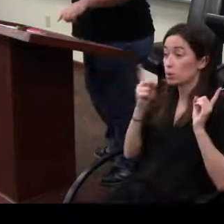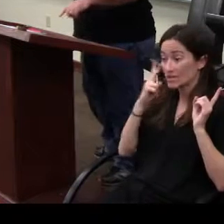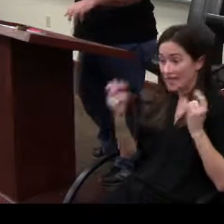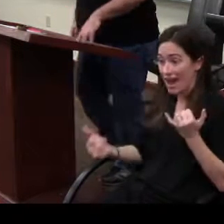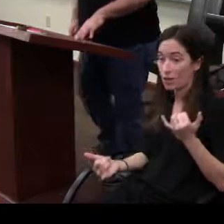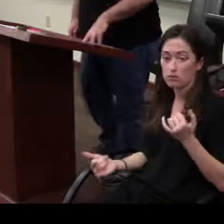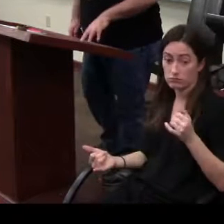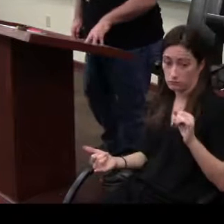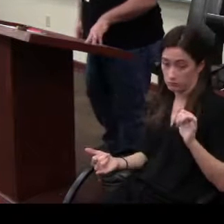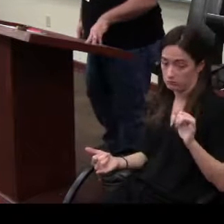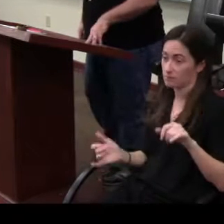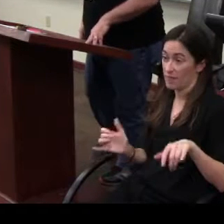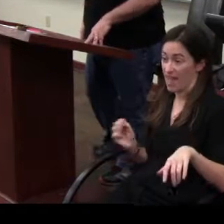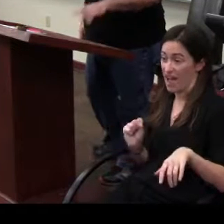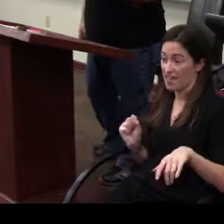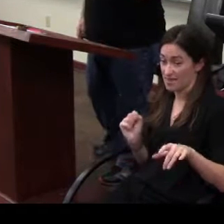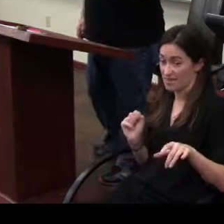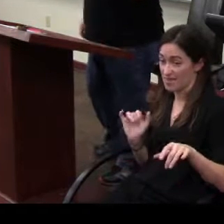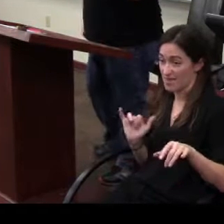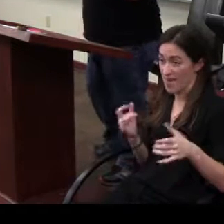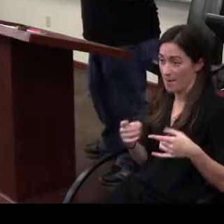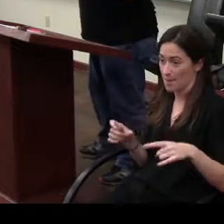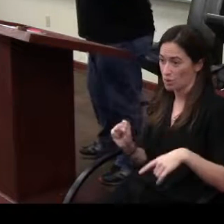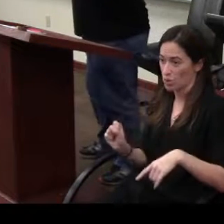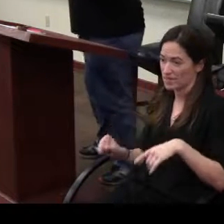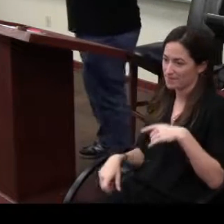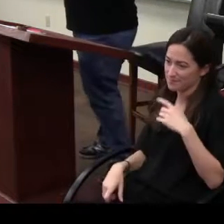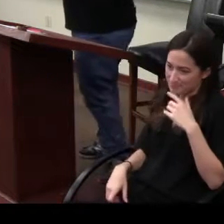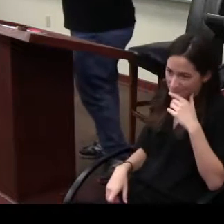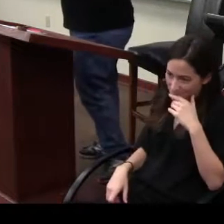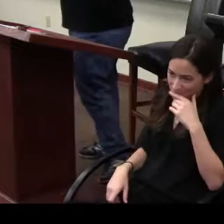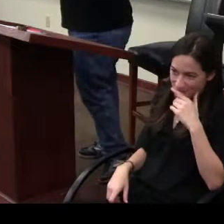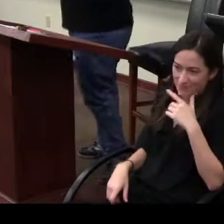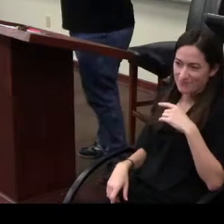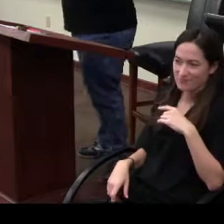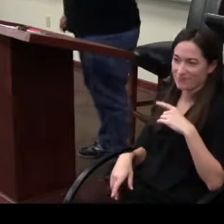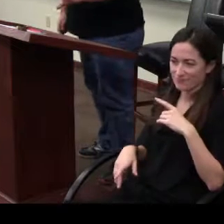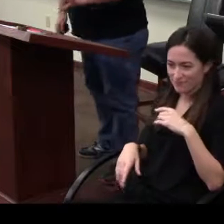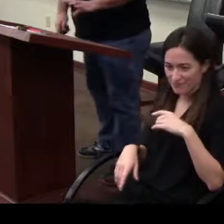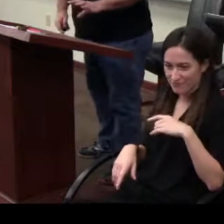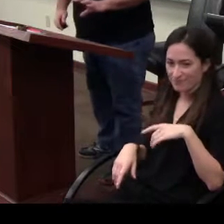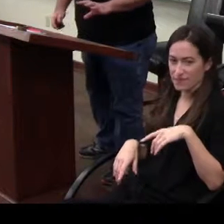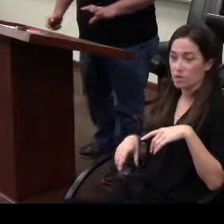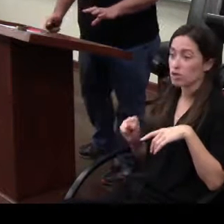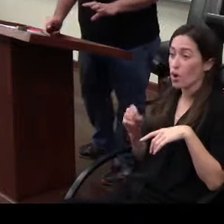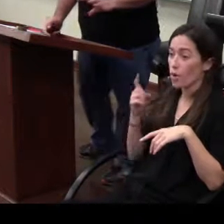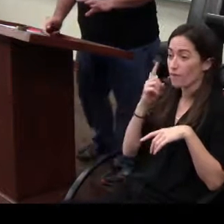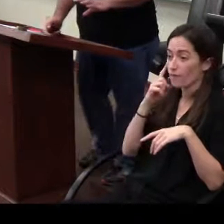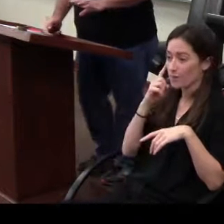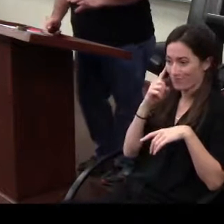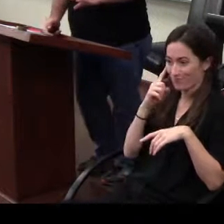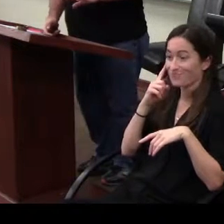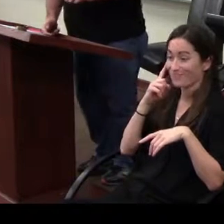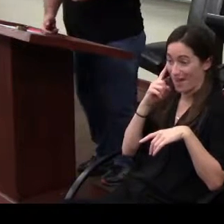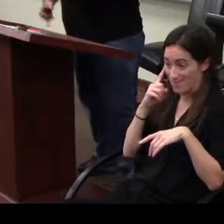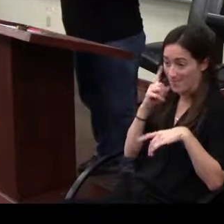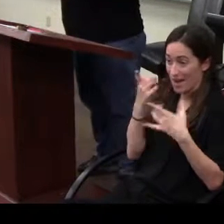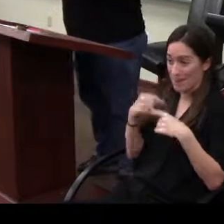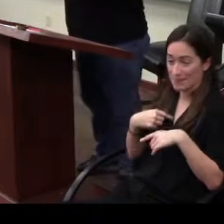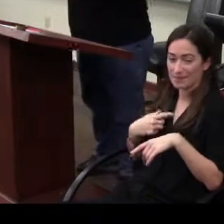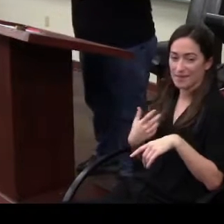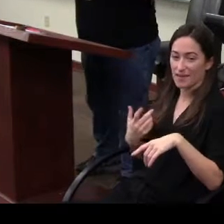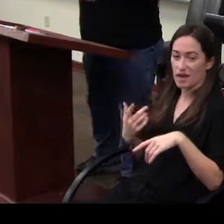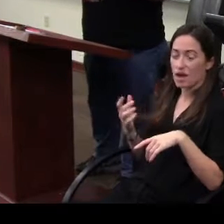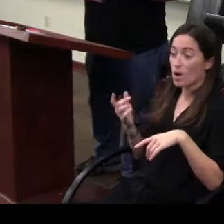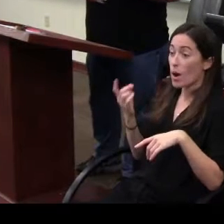now because this is tax season. So for all of y'all, if you guys don't have a policy already in your organization, first